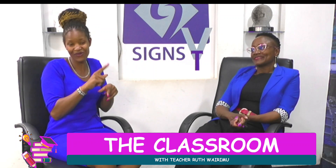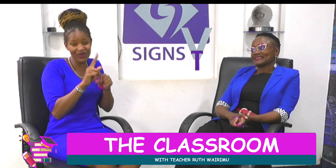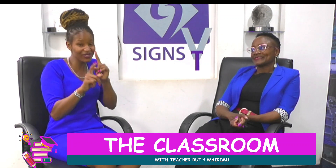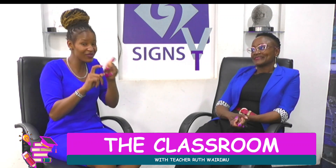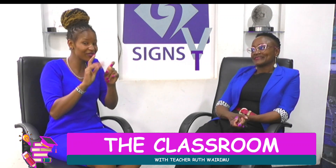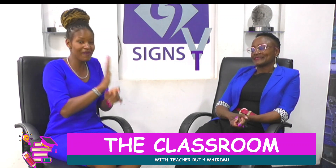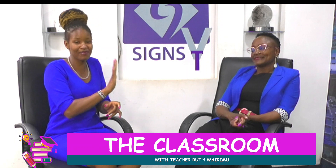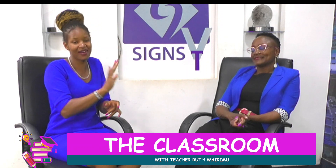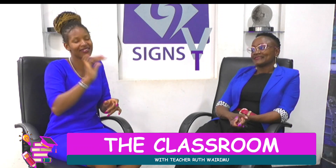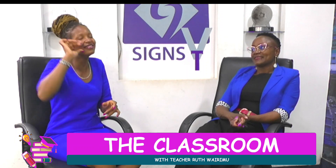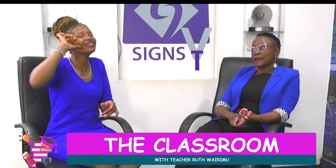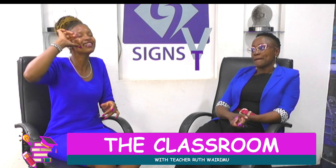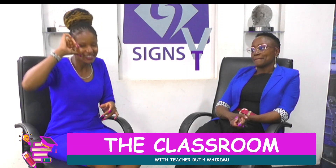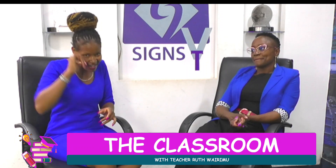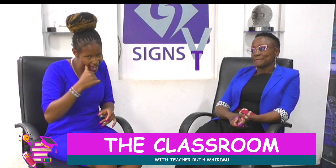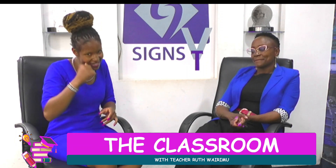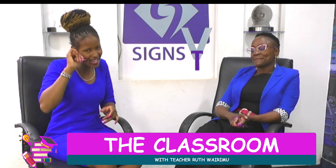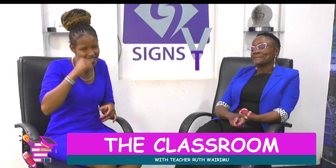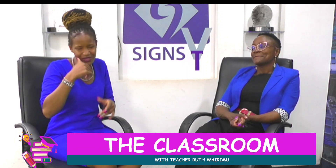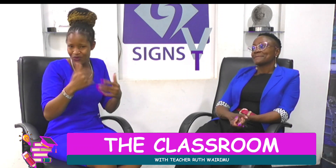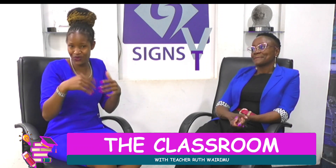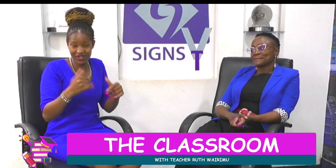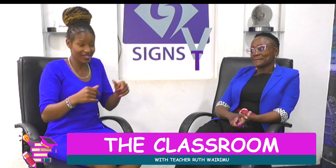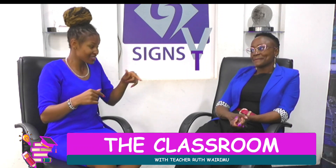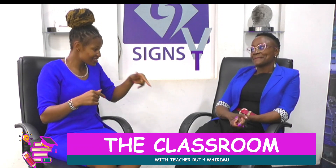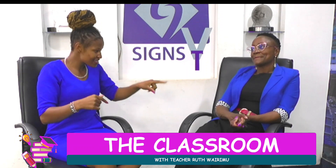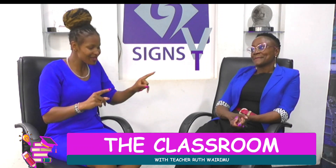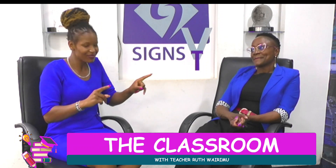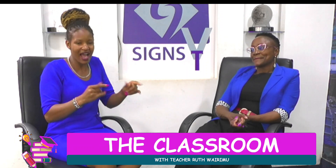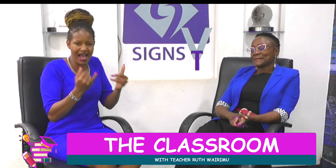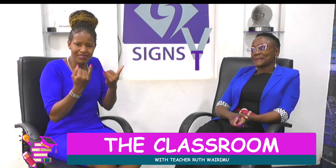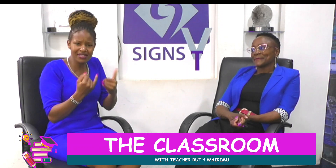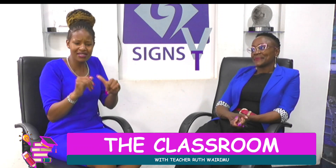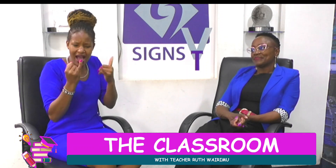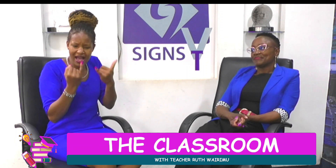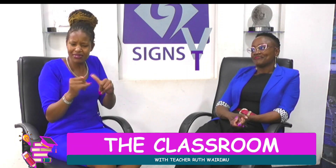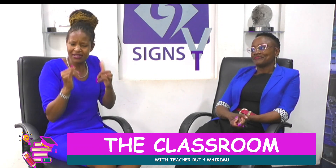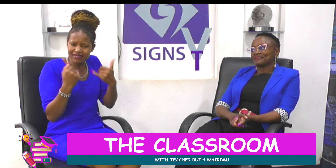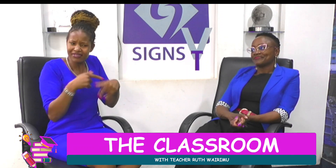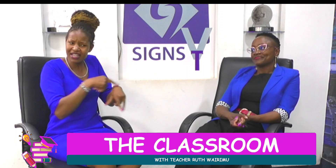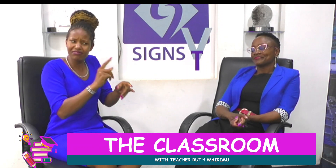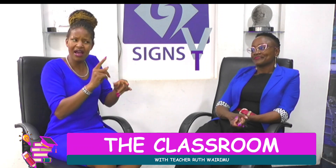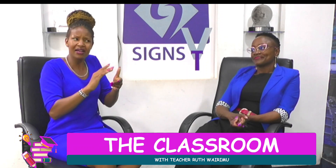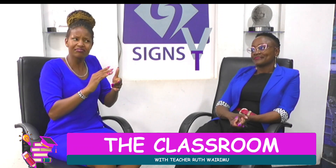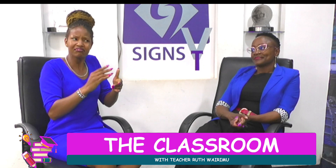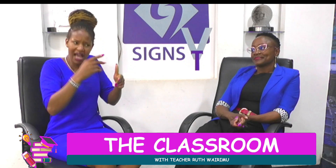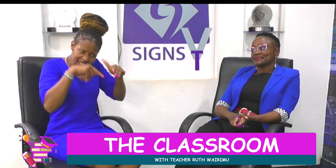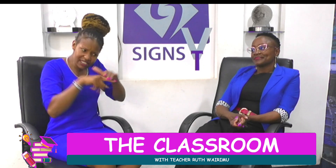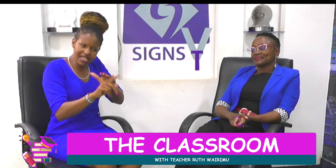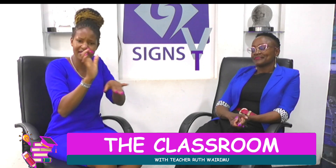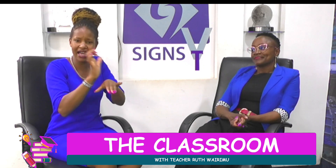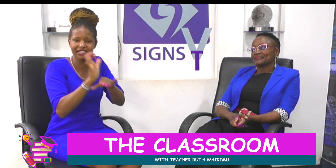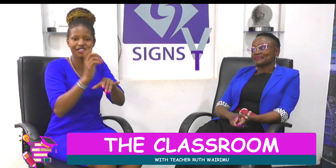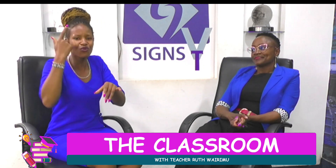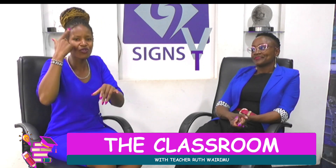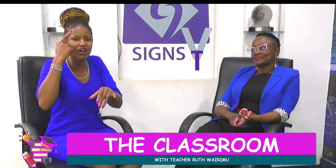excited to have her here, and for the nice discussion that, we are having right now. Because, as she